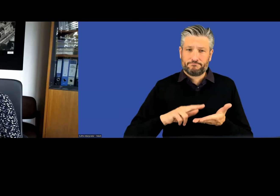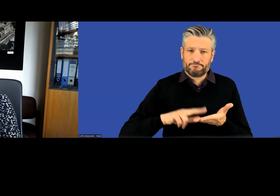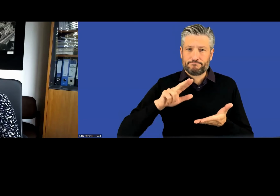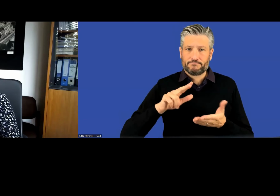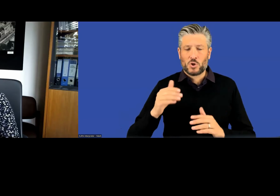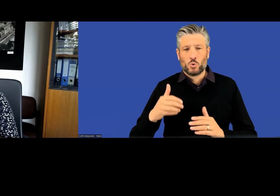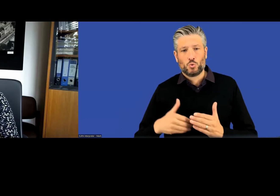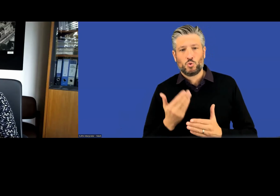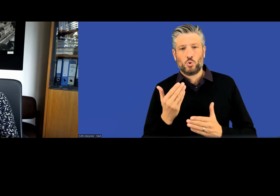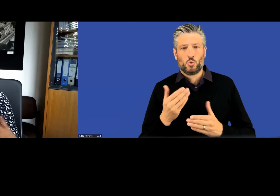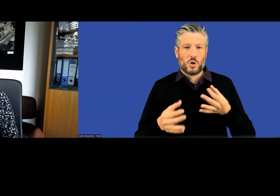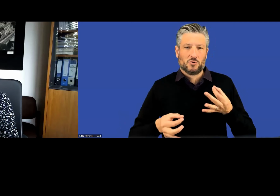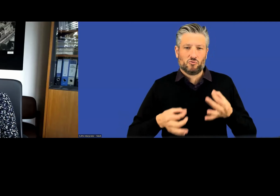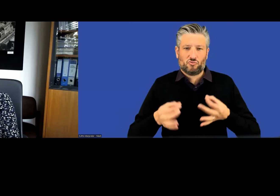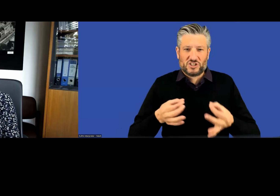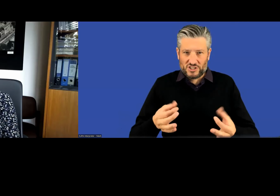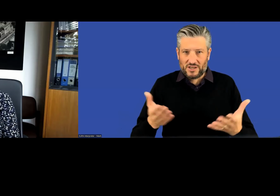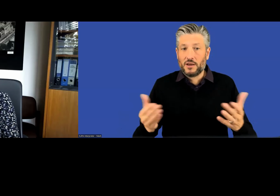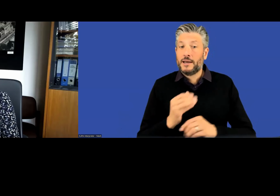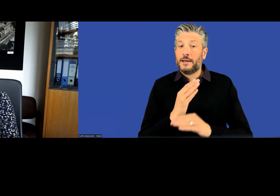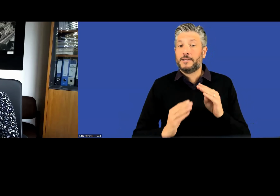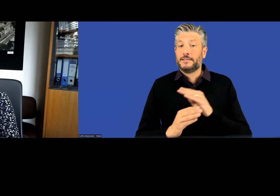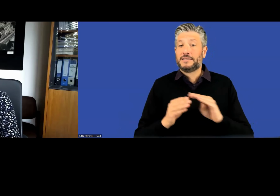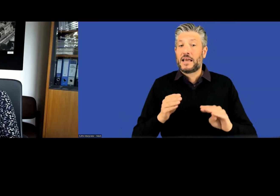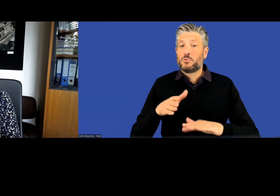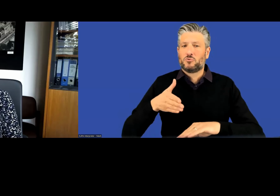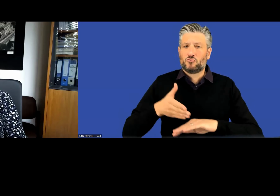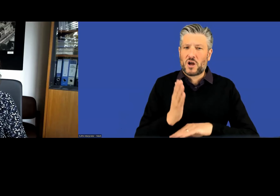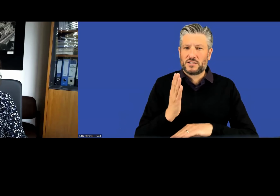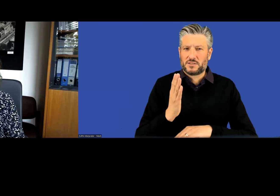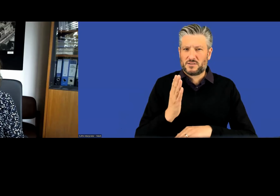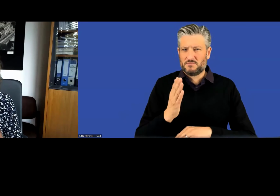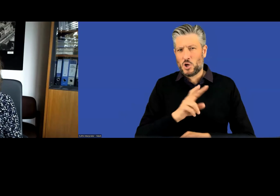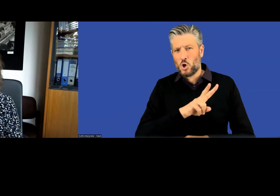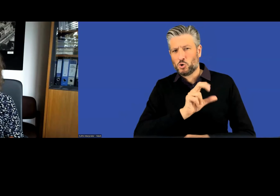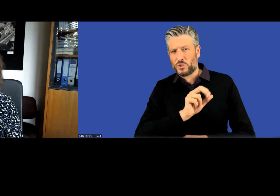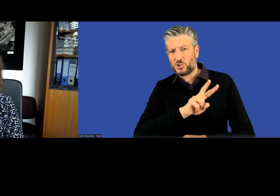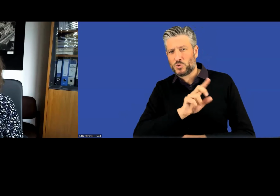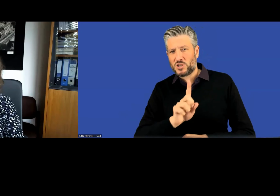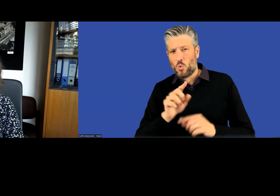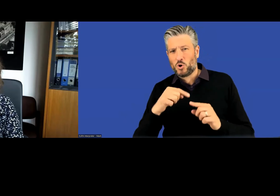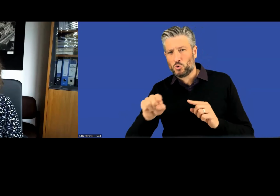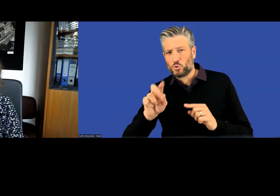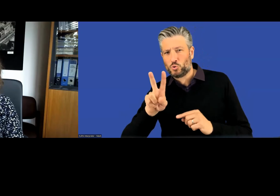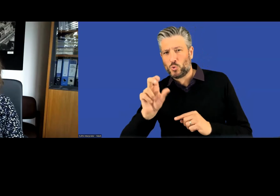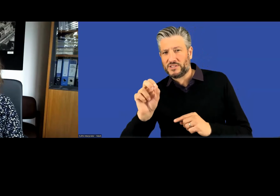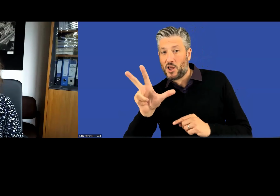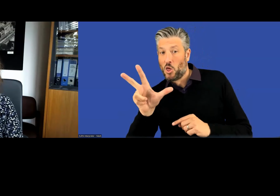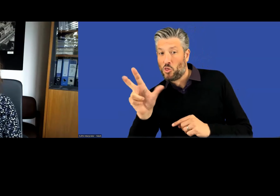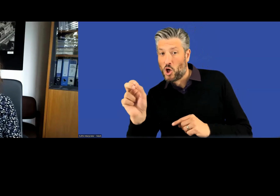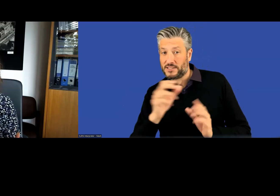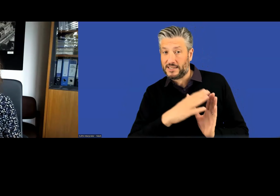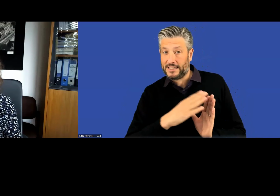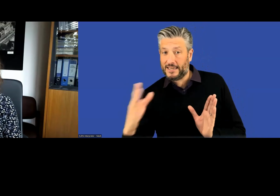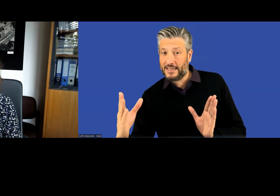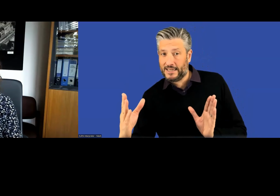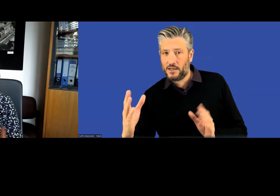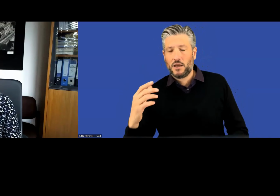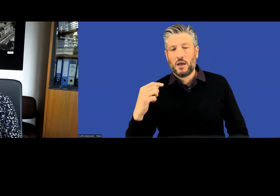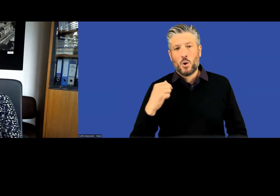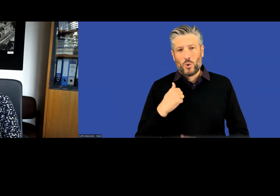rights of persons with disabilities. It runs from 2021 to 2030. And through it, we seek to improve the lives of persons with disabilities